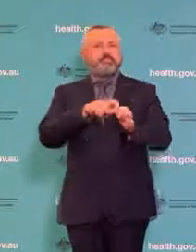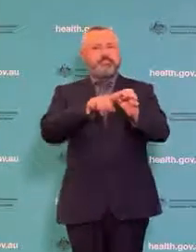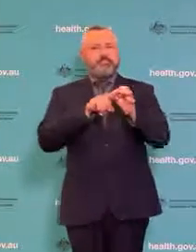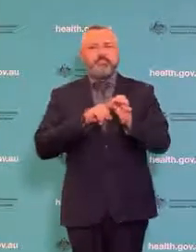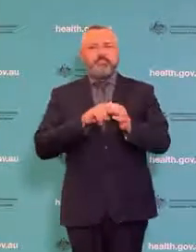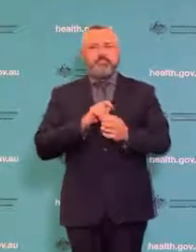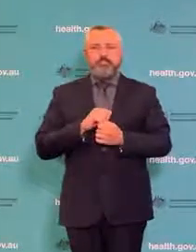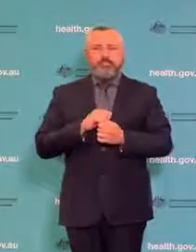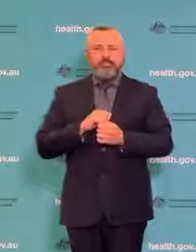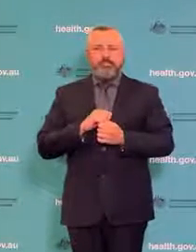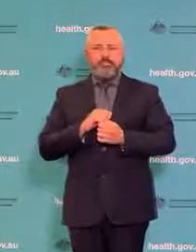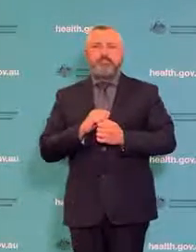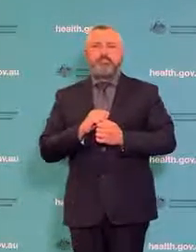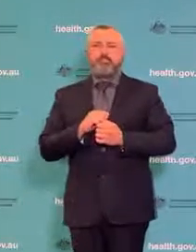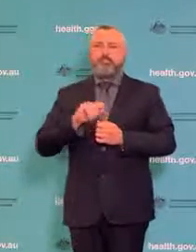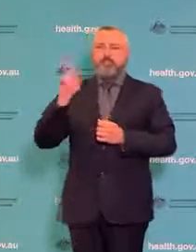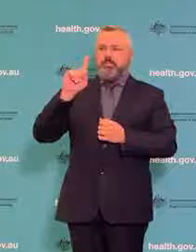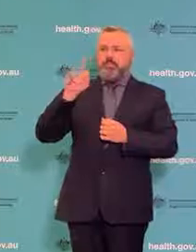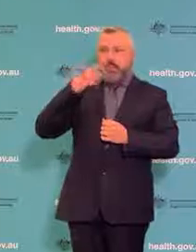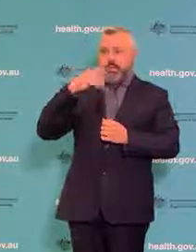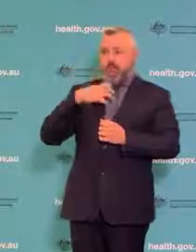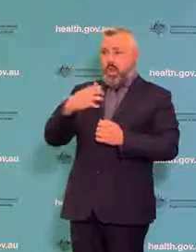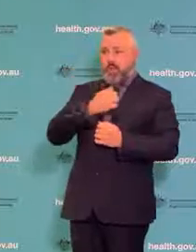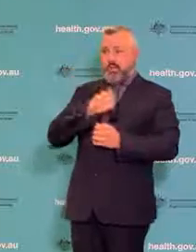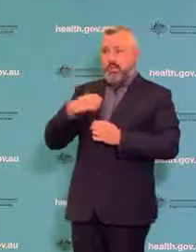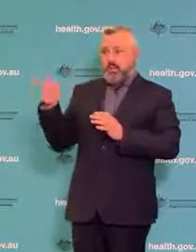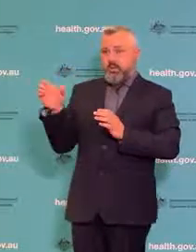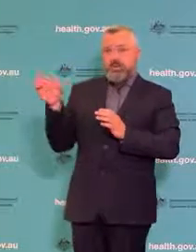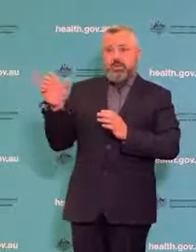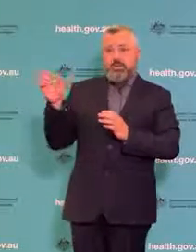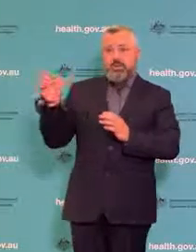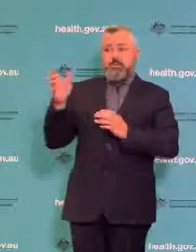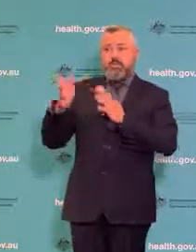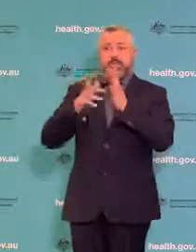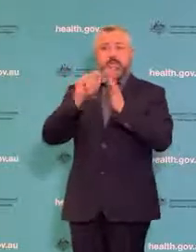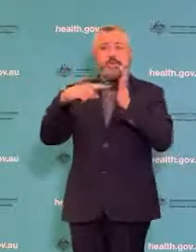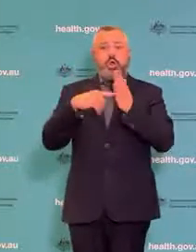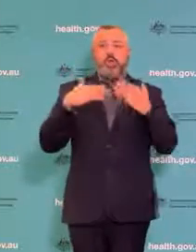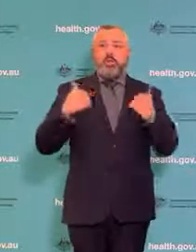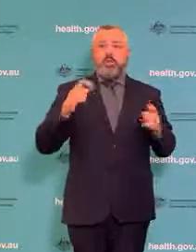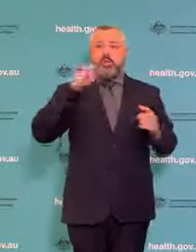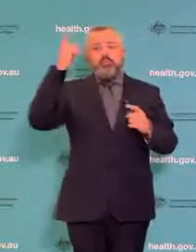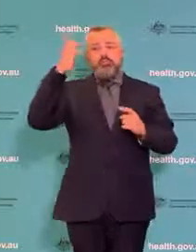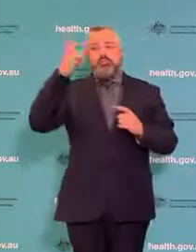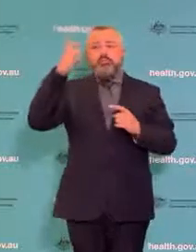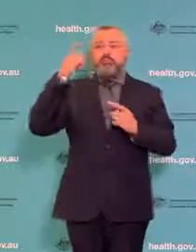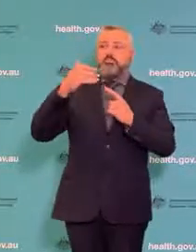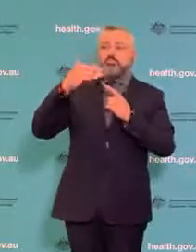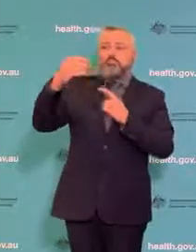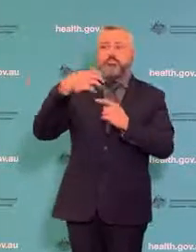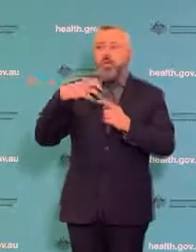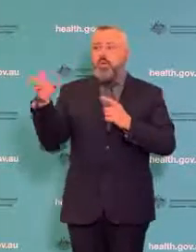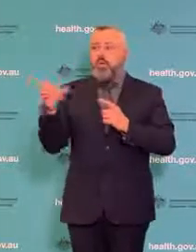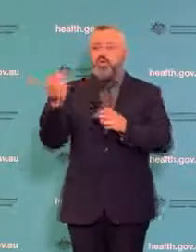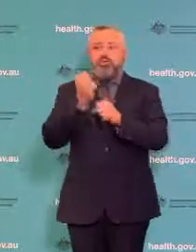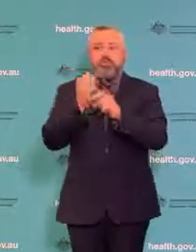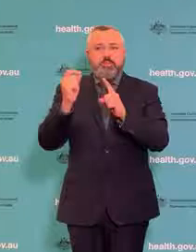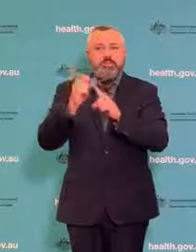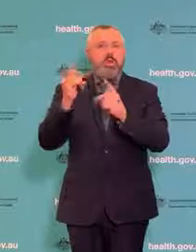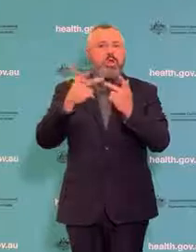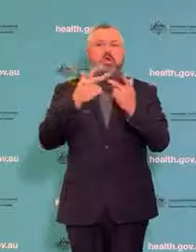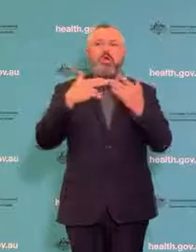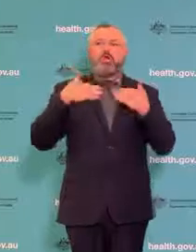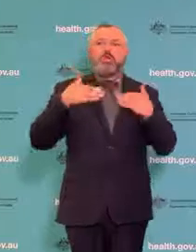staff, do you think the Department of Health will be looking at using more GPs and other health staff throughout the country? Yes, so